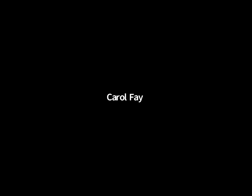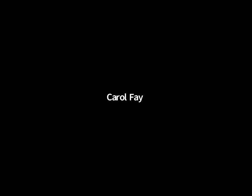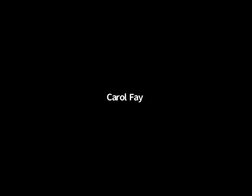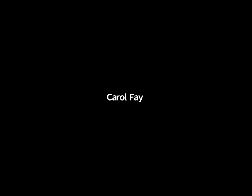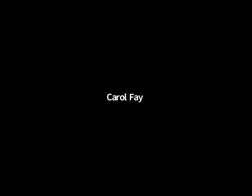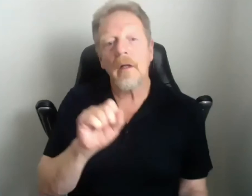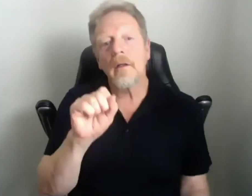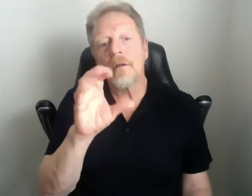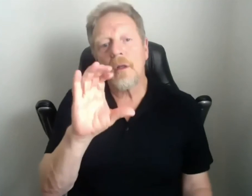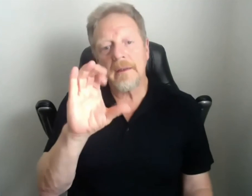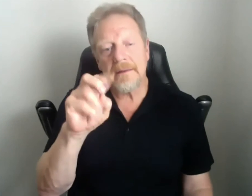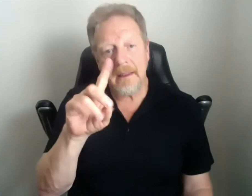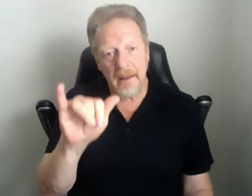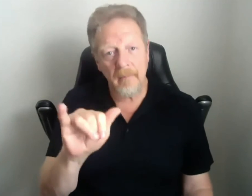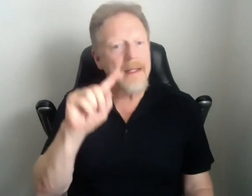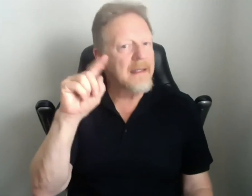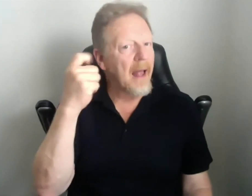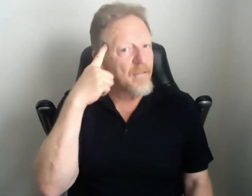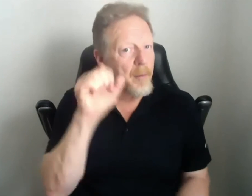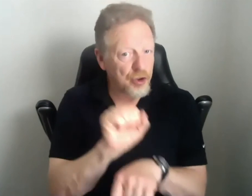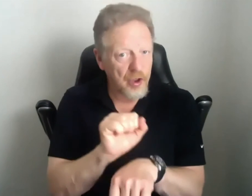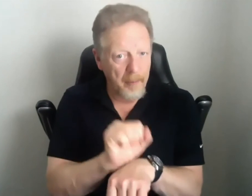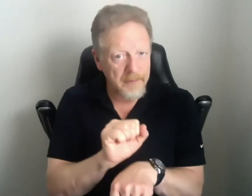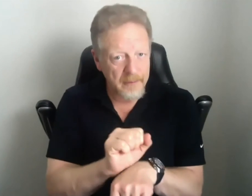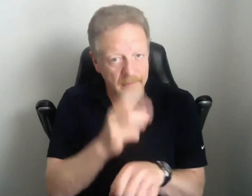So Cindy, it's government jobs.